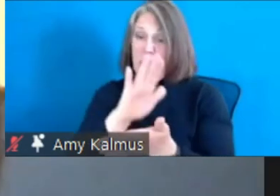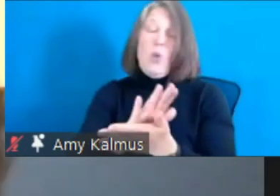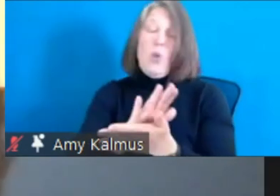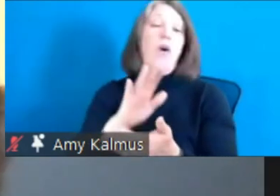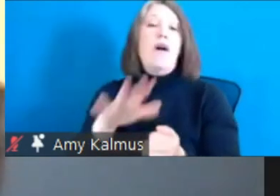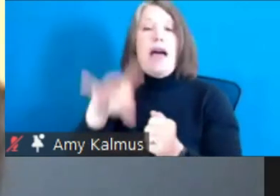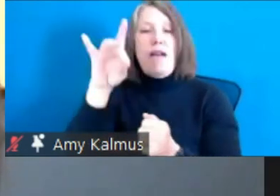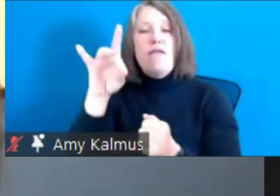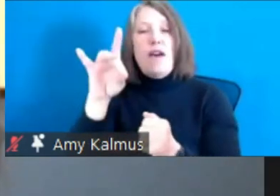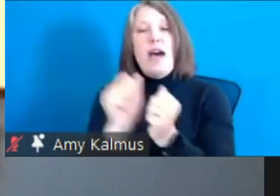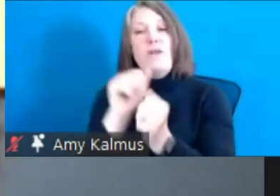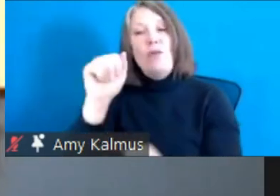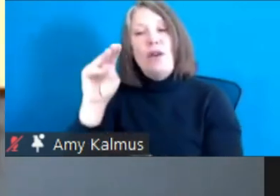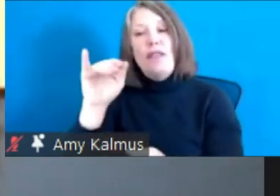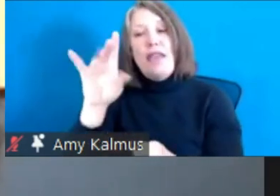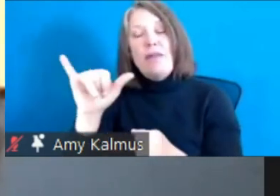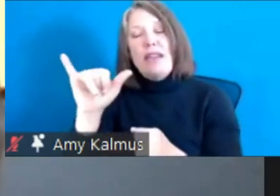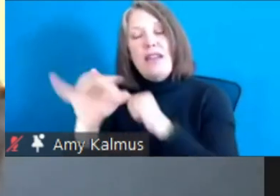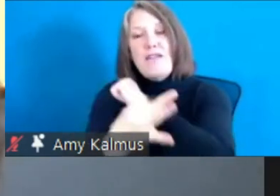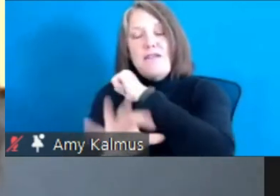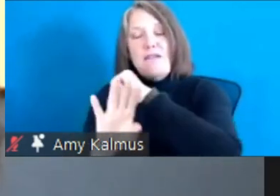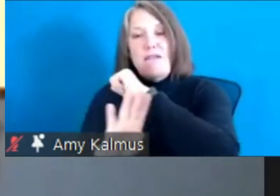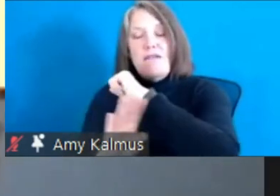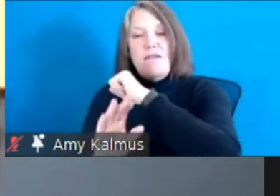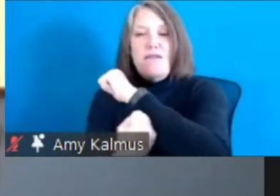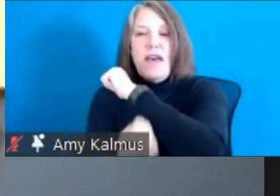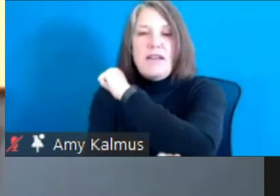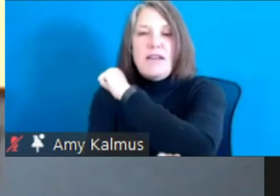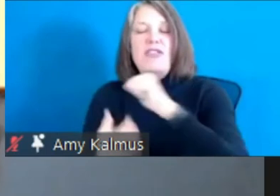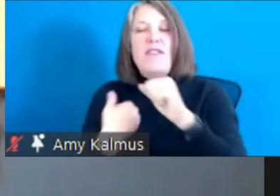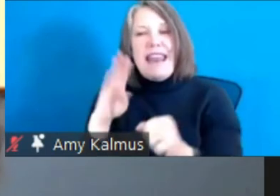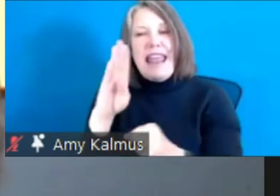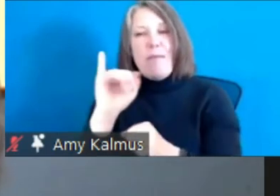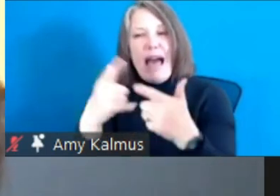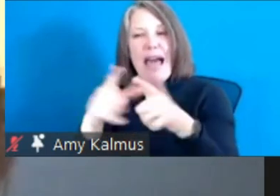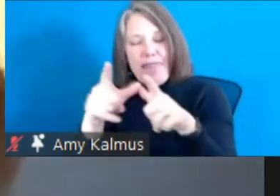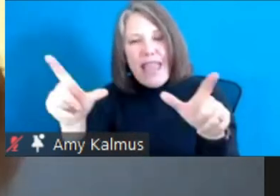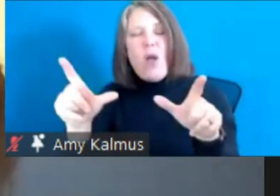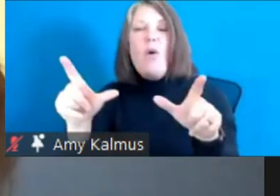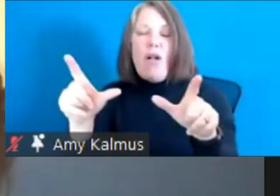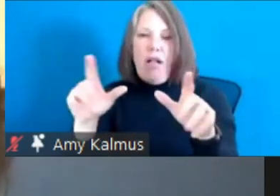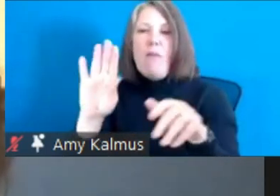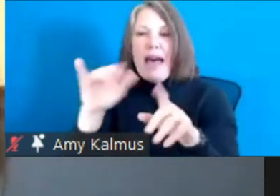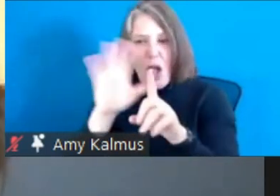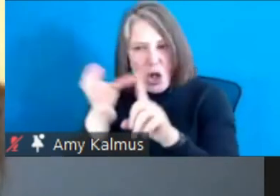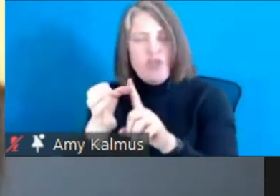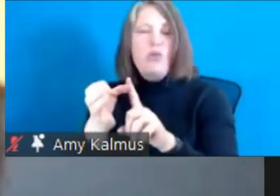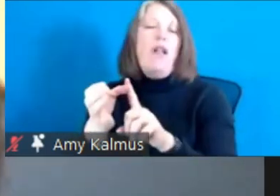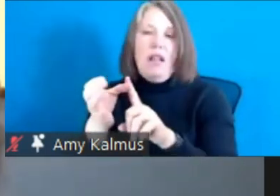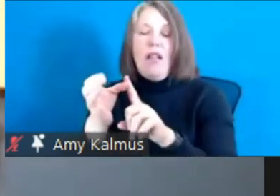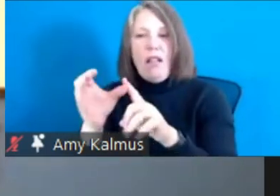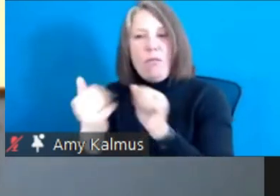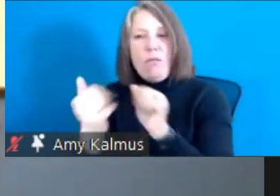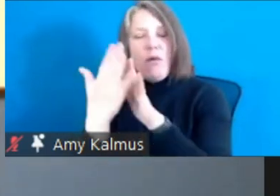help of the Amity Foundation that had a bilingual, bicultural pilot project that provided sign language